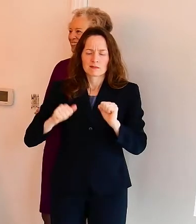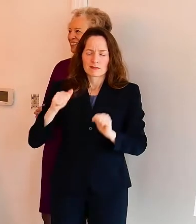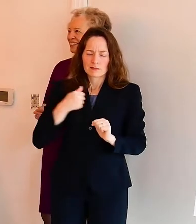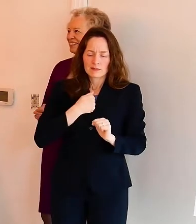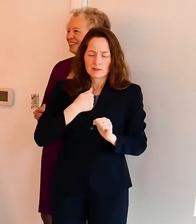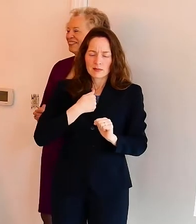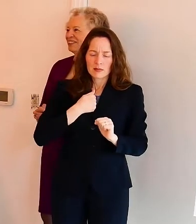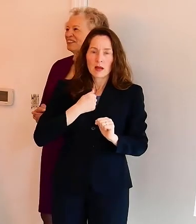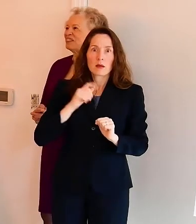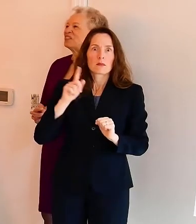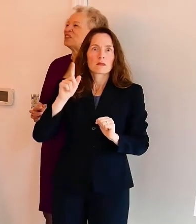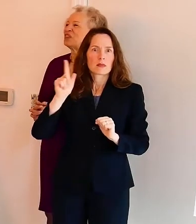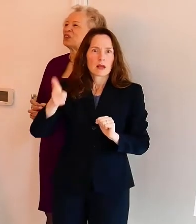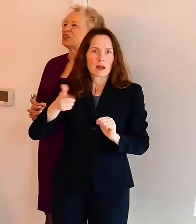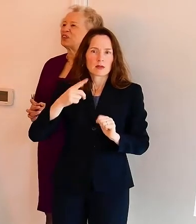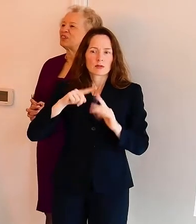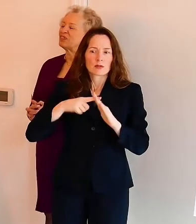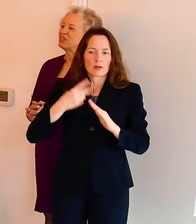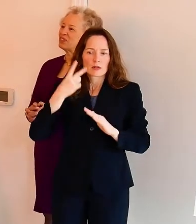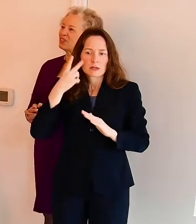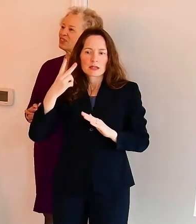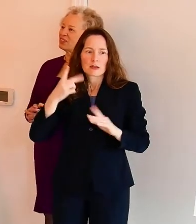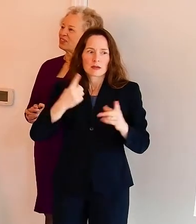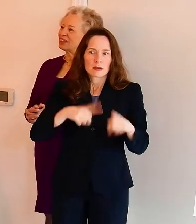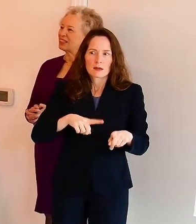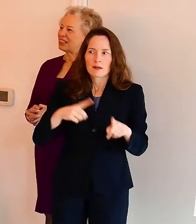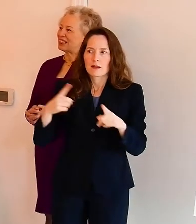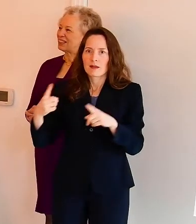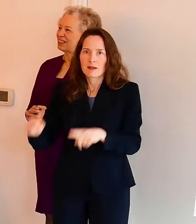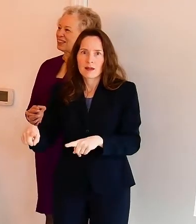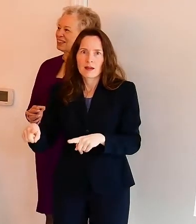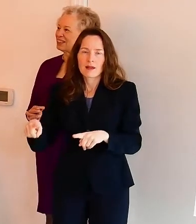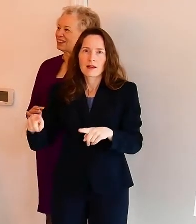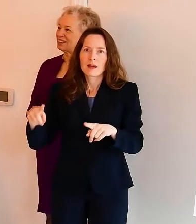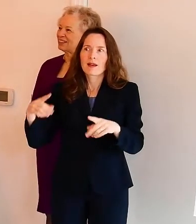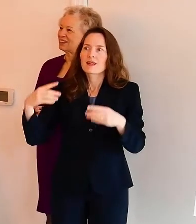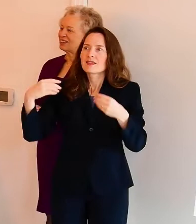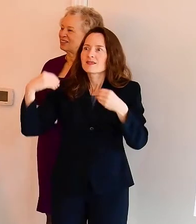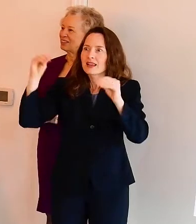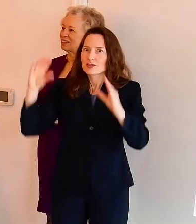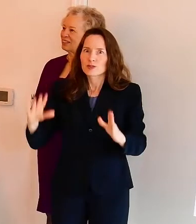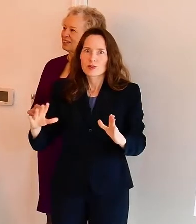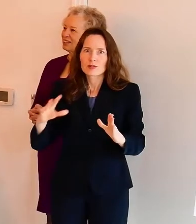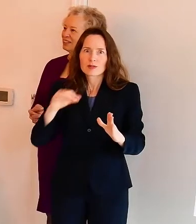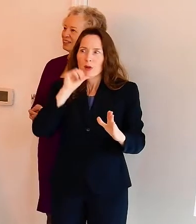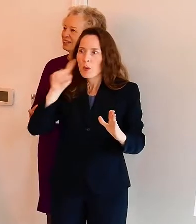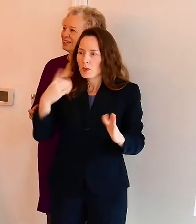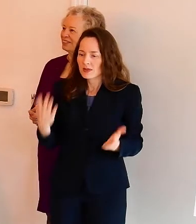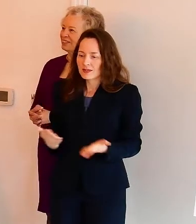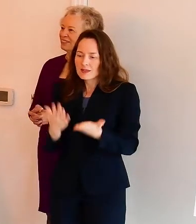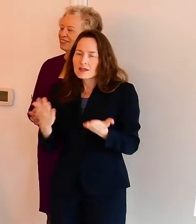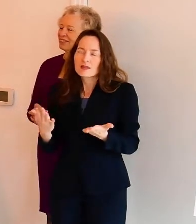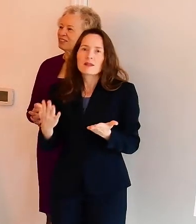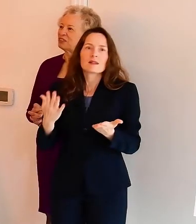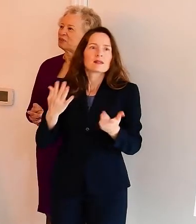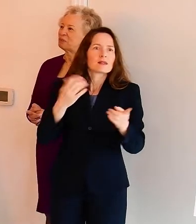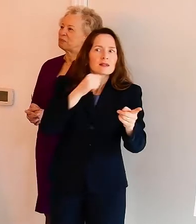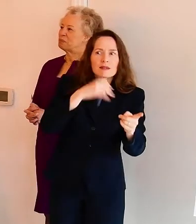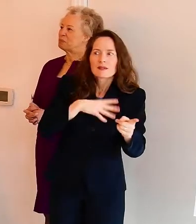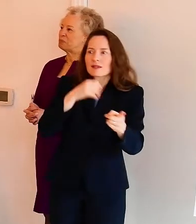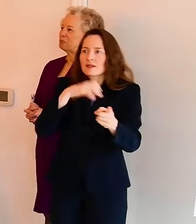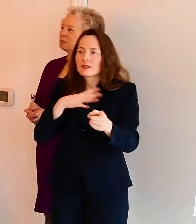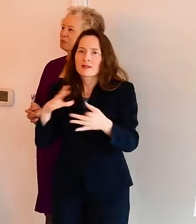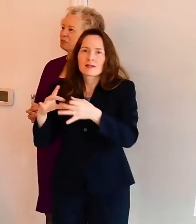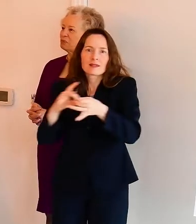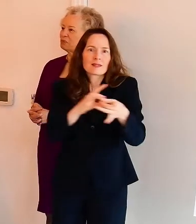dreams manifest. You start to see vendors outside of the space. You start to see women making connections. You start to see businesses